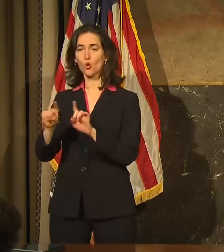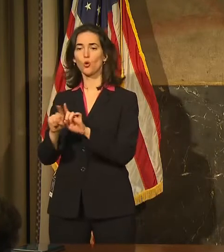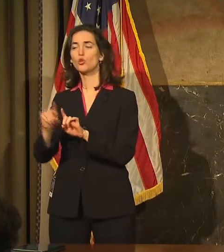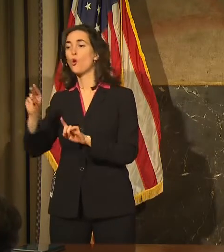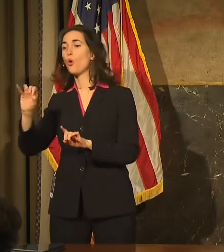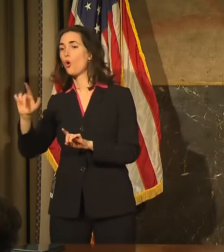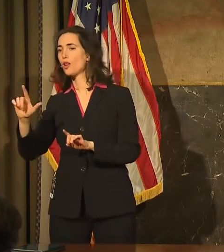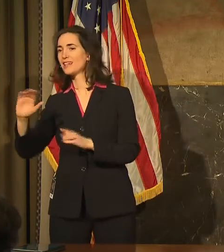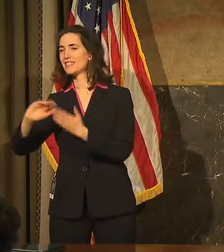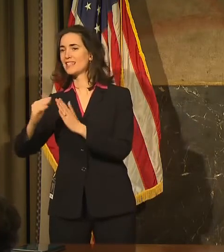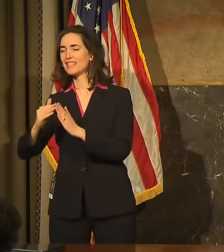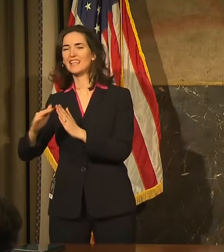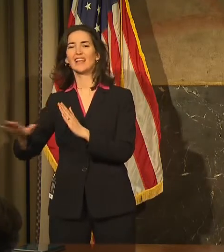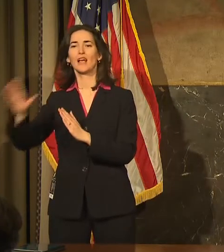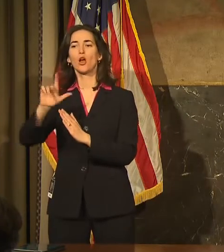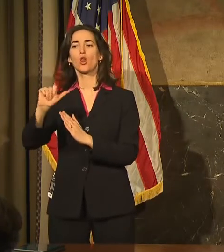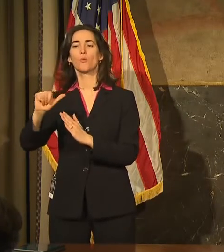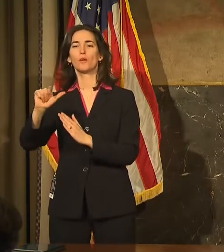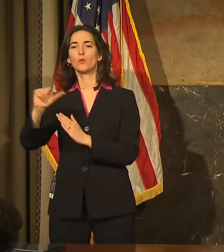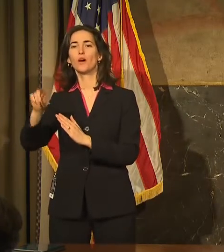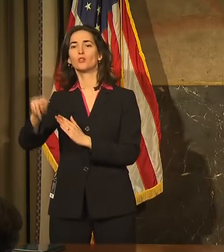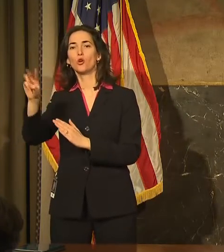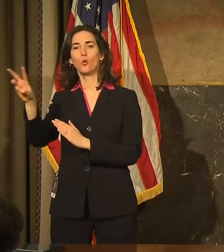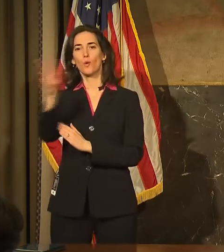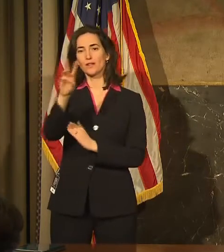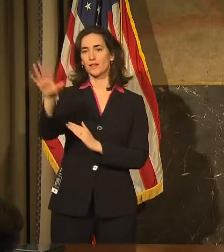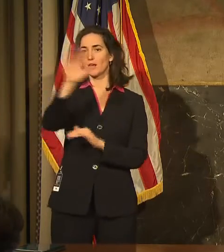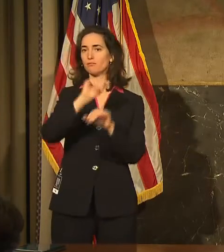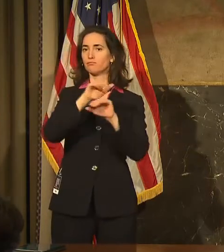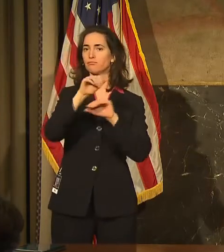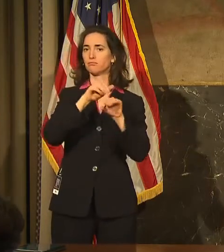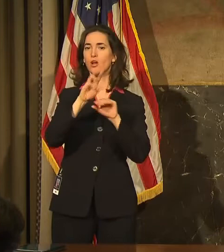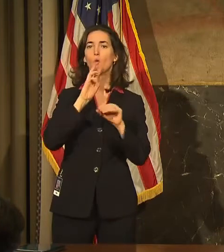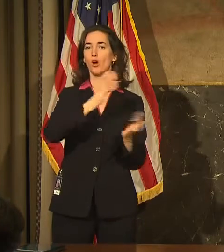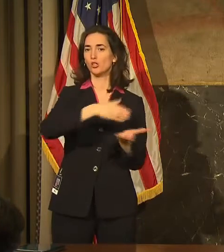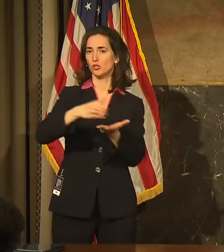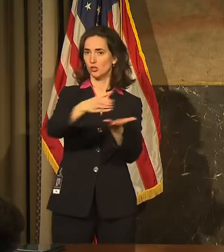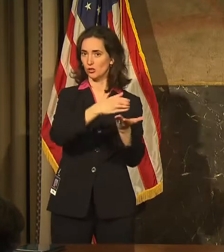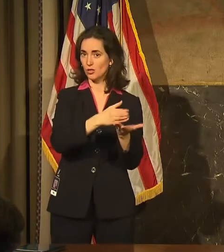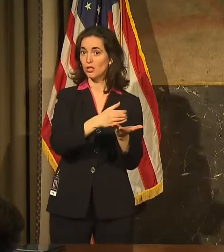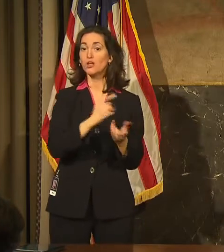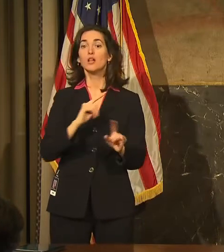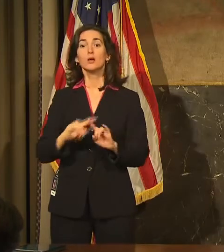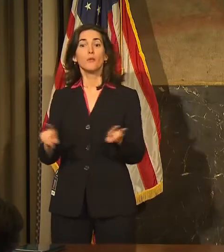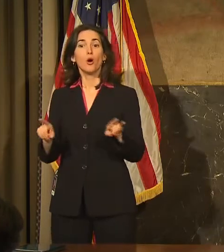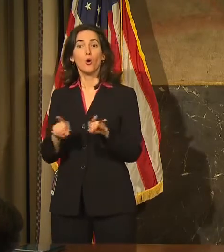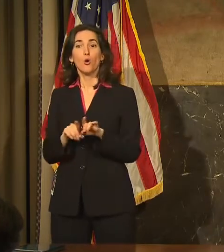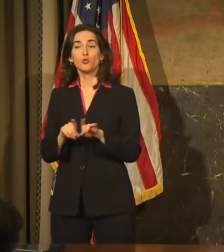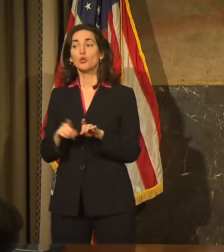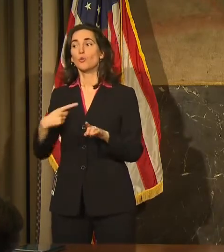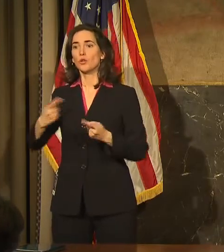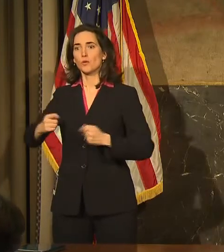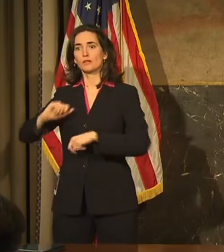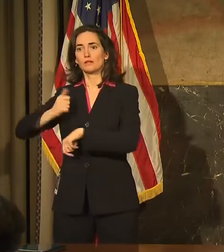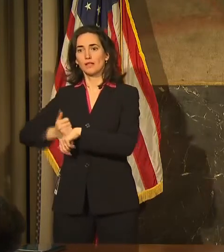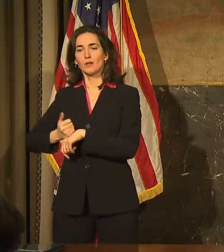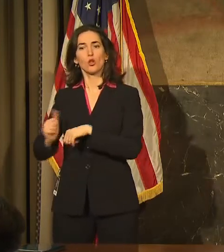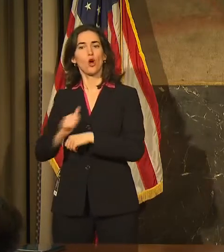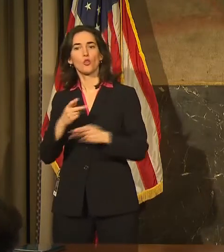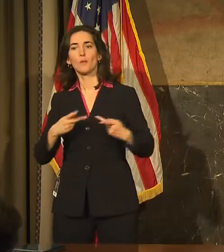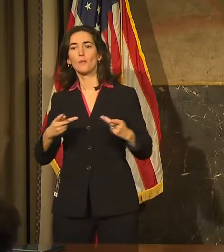northwest Louisiana. But we're also working on bottled water distribution sites in places like Lake